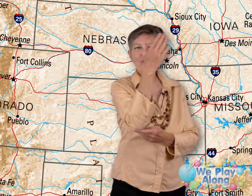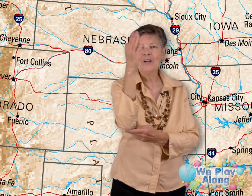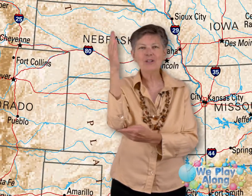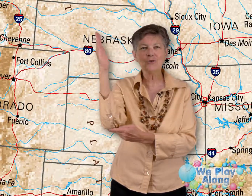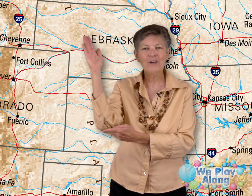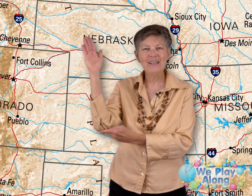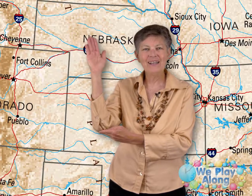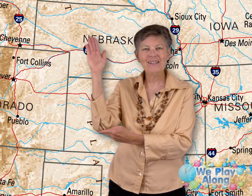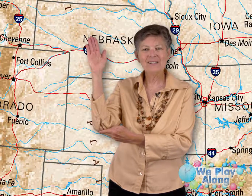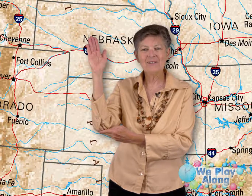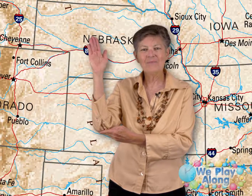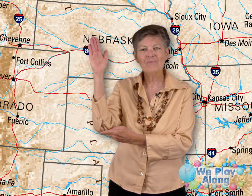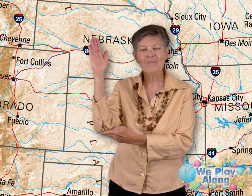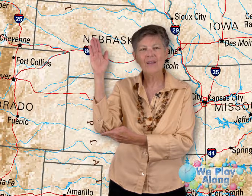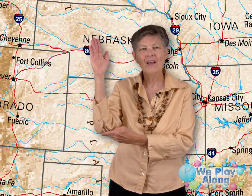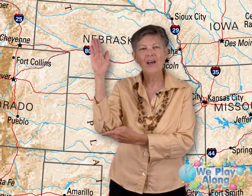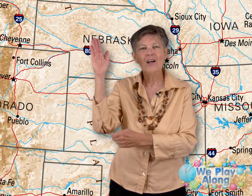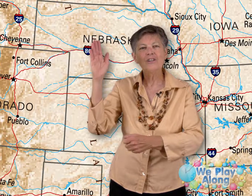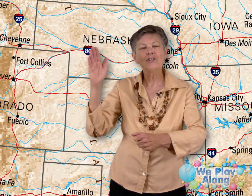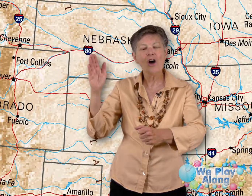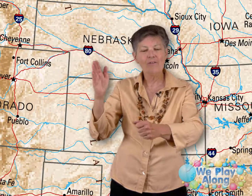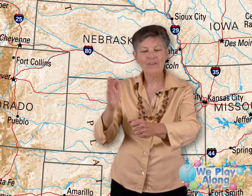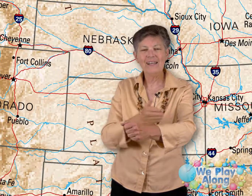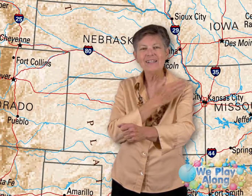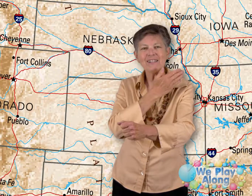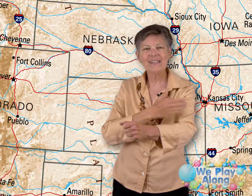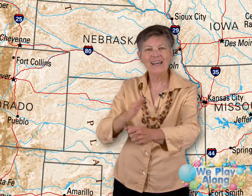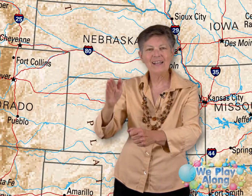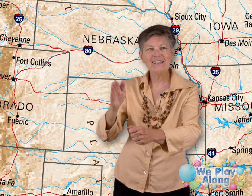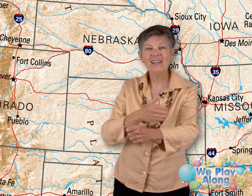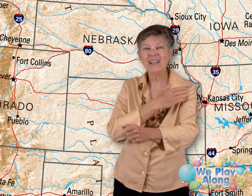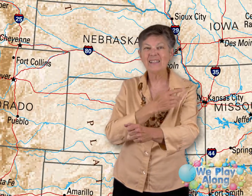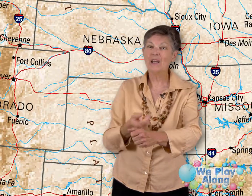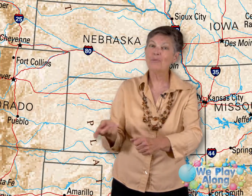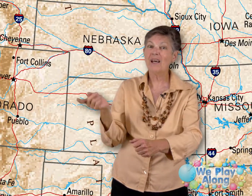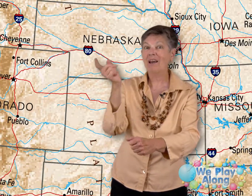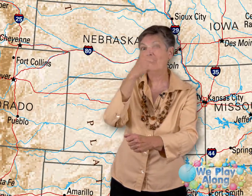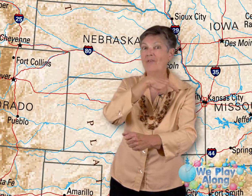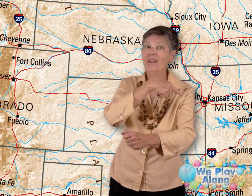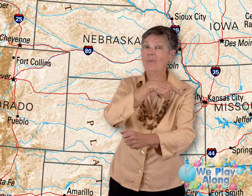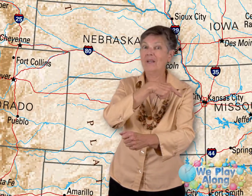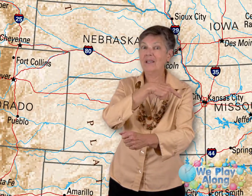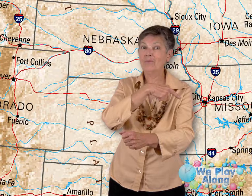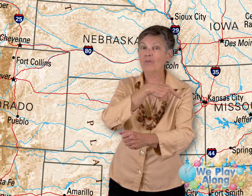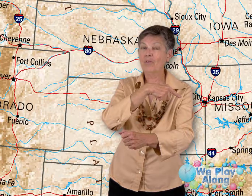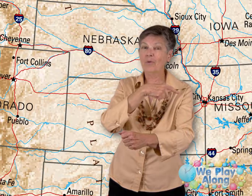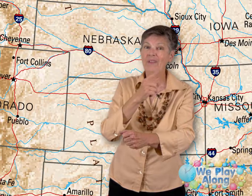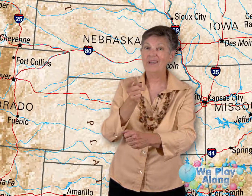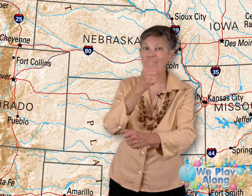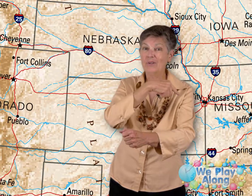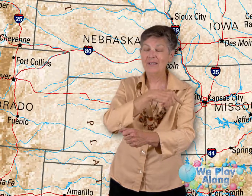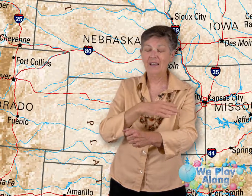evergreen trees, softly sings. That same sign for that we did before when the dove was singing,